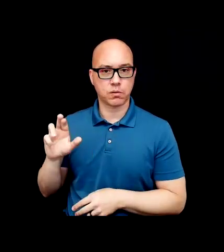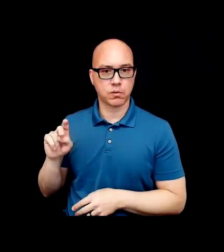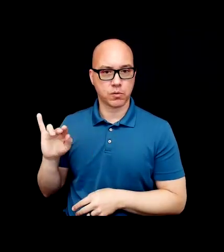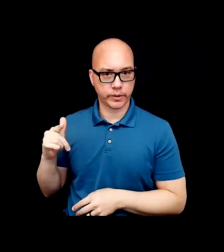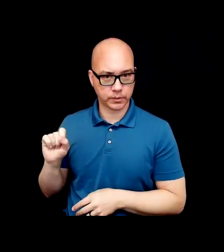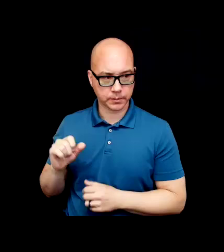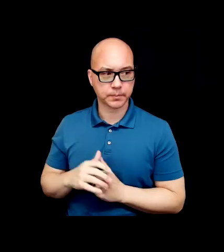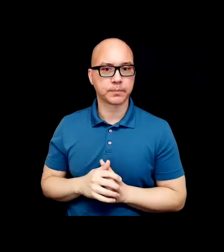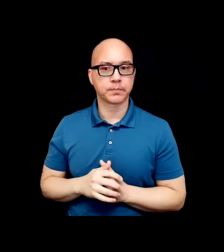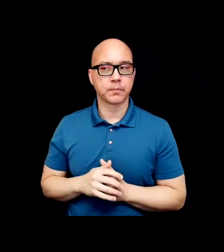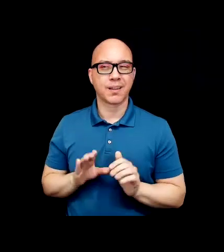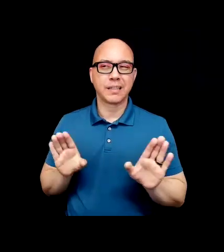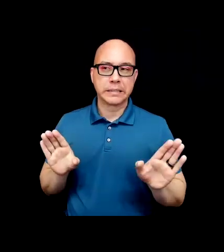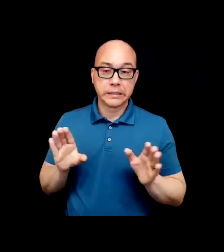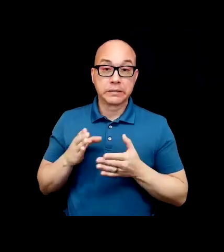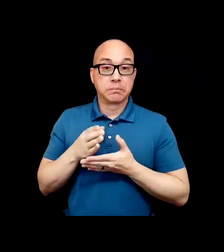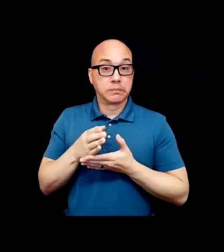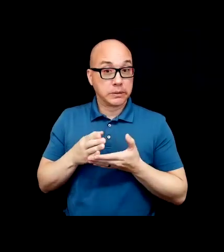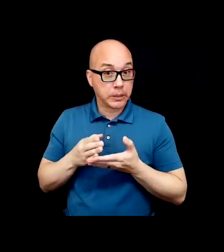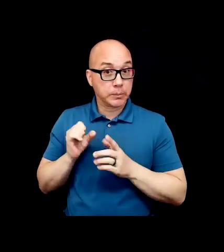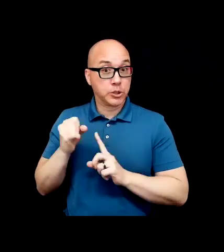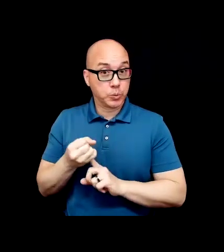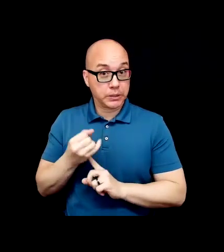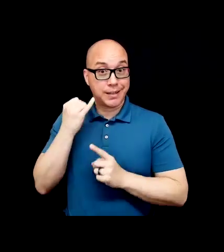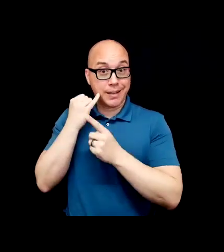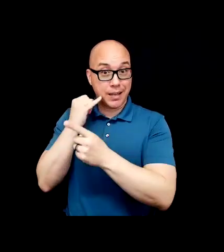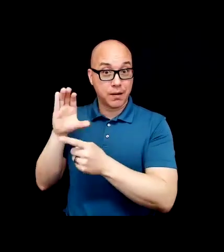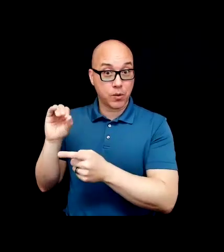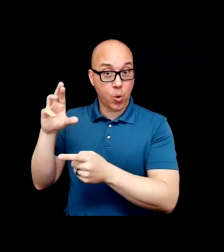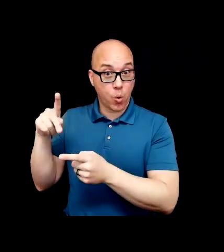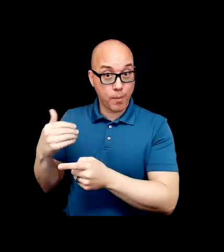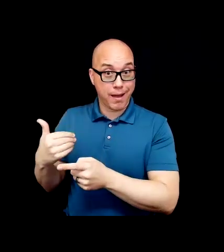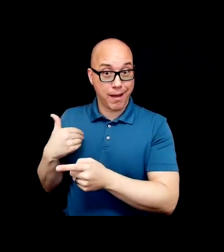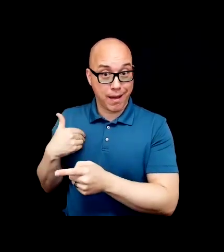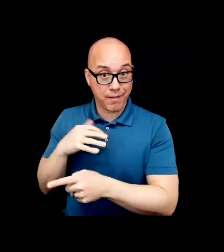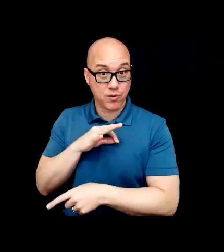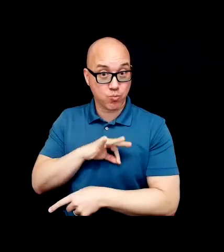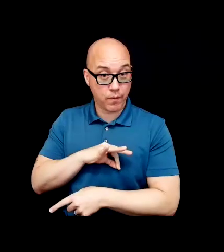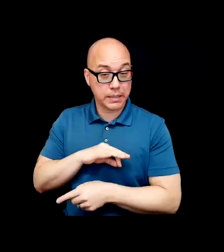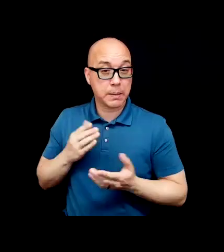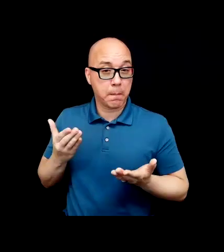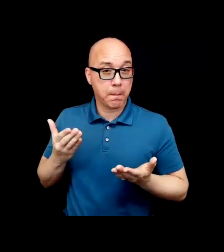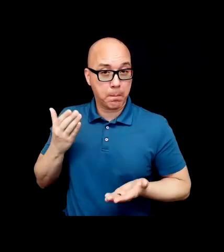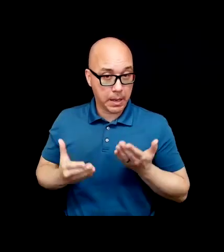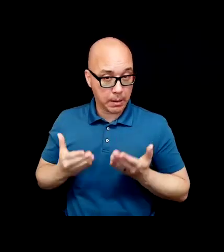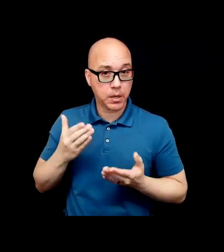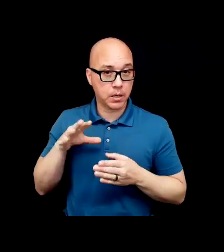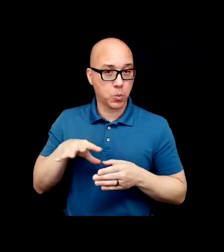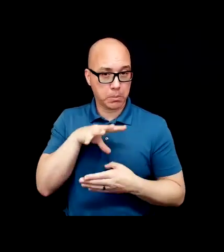benefit. And in some cases, if there's also profits that the business has, those may also be counted as